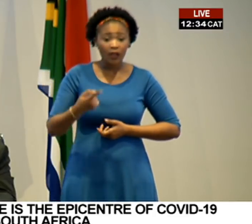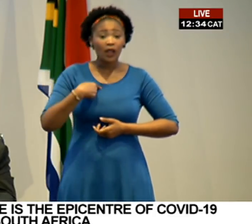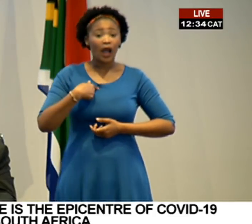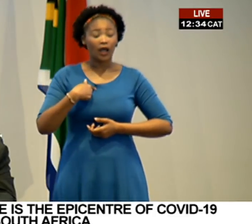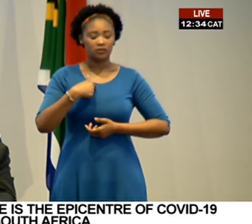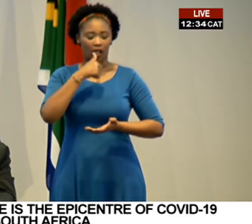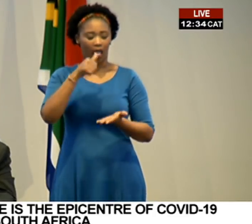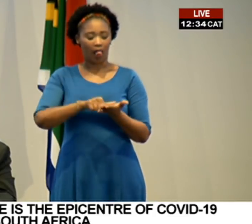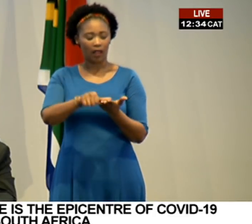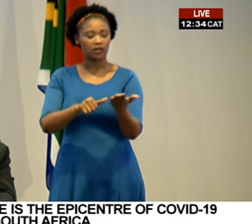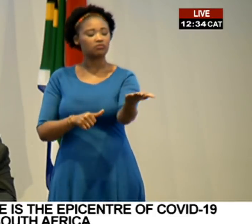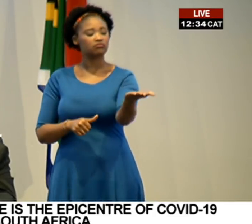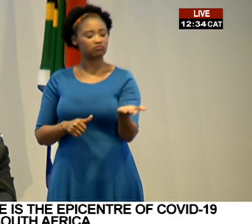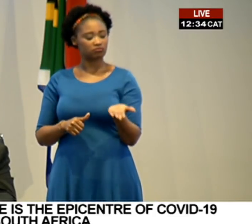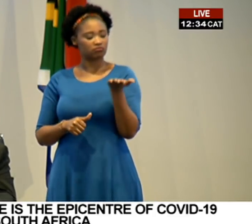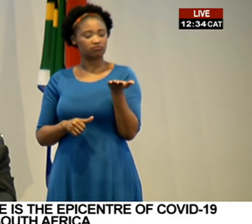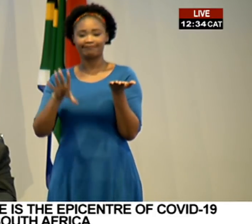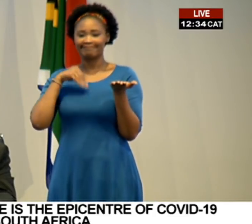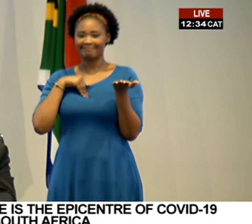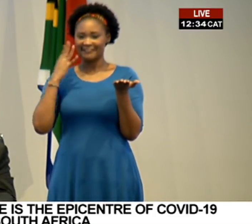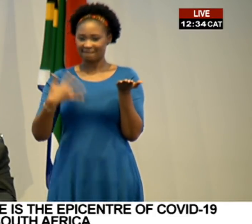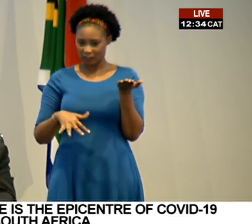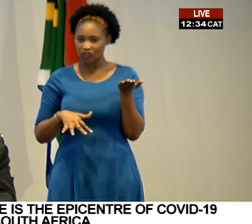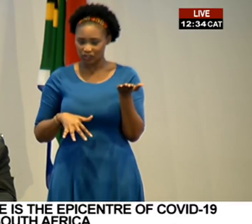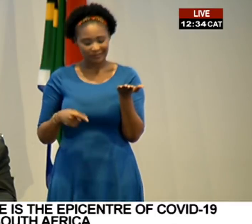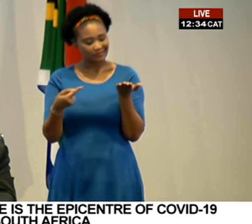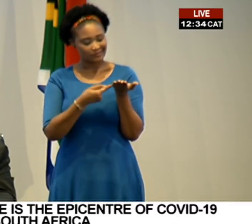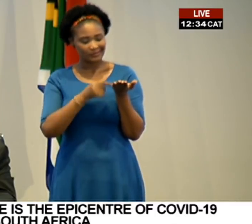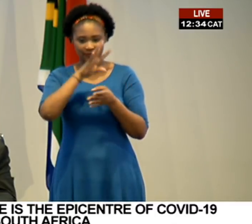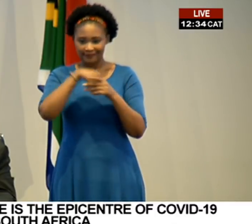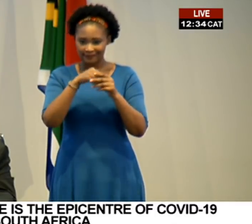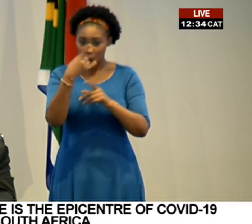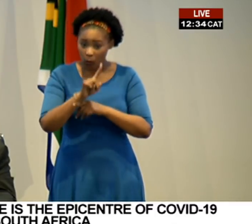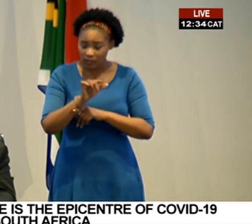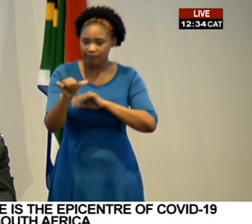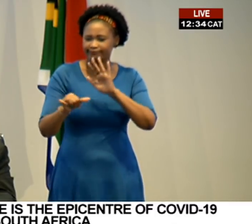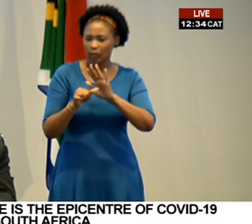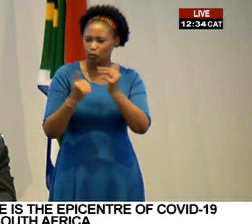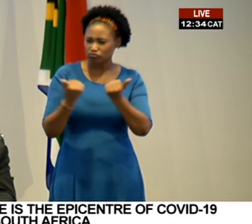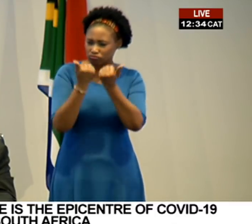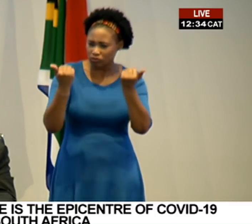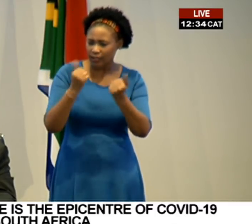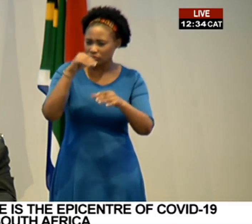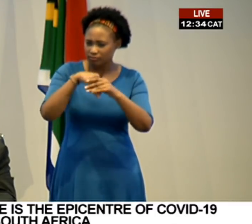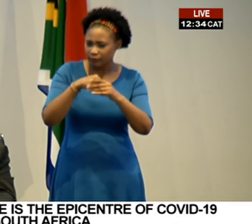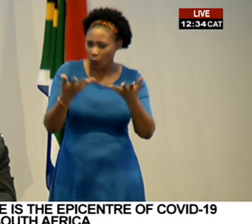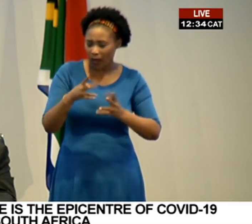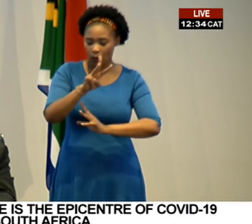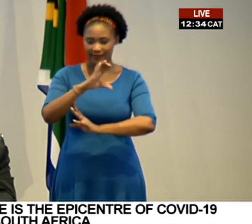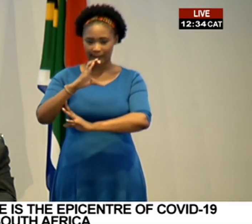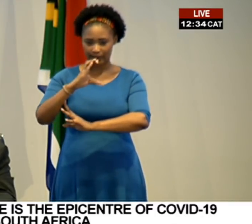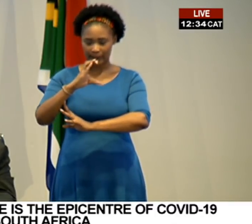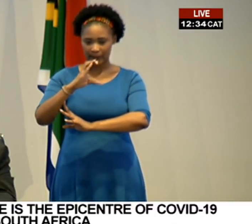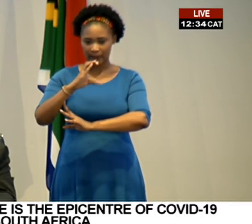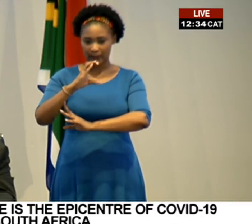your letter, and your letter sets out the key challenges that you are facing here in the Western